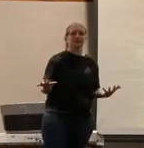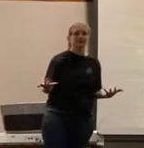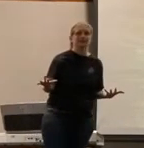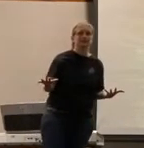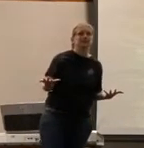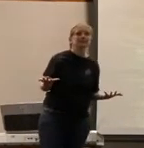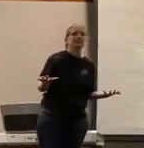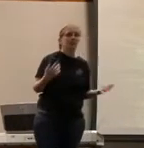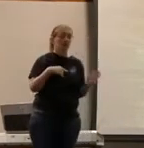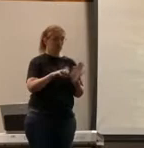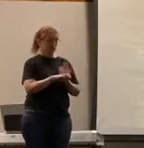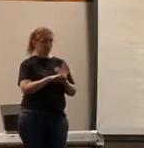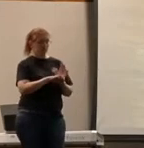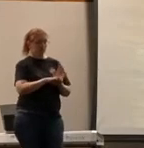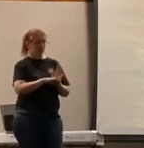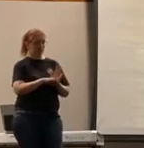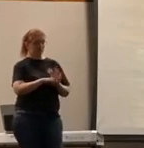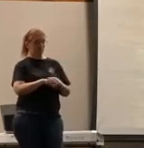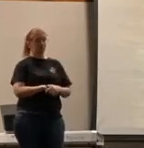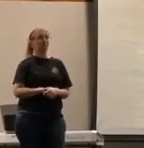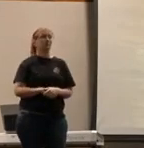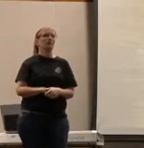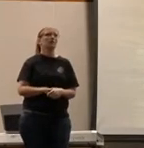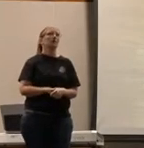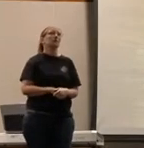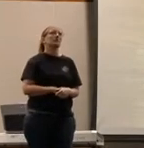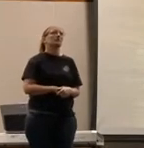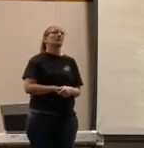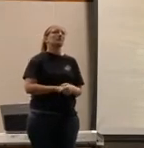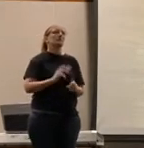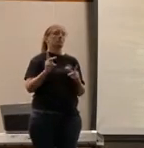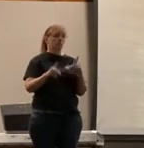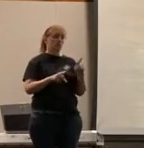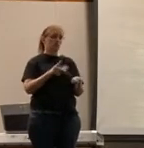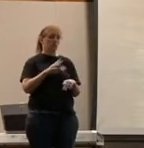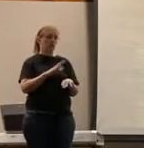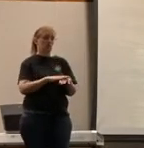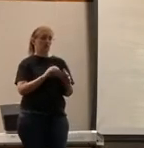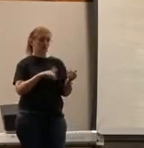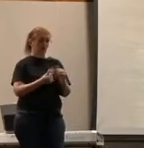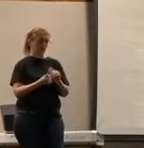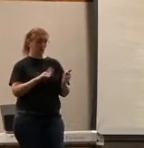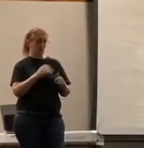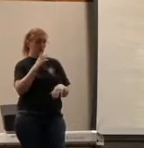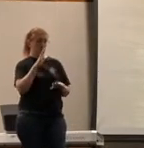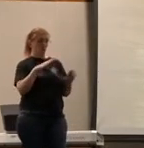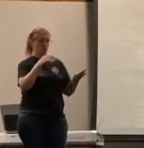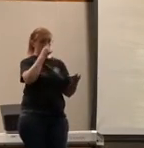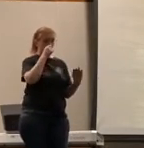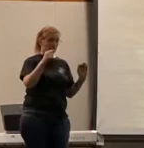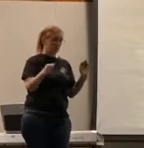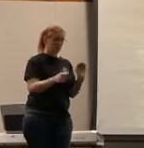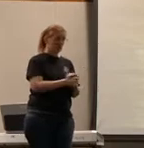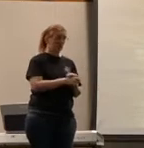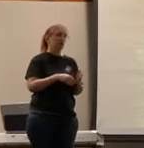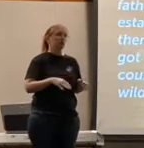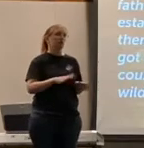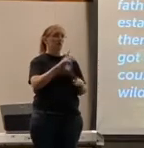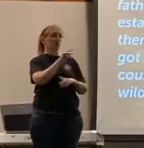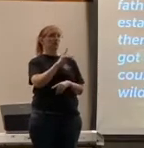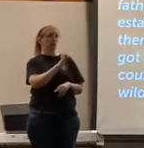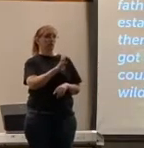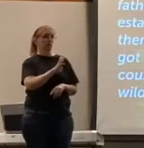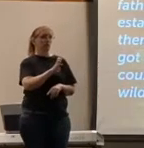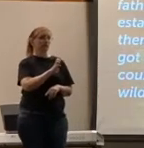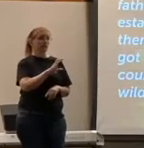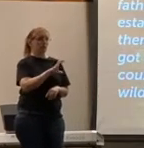Let me give you an example of a person in the Bible who was walking on hidden street. You can find this in Luke chapter 15.